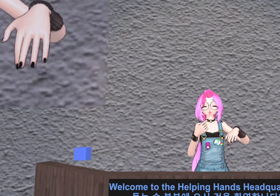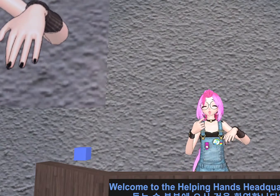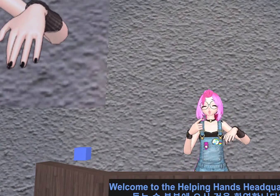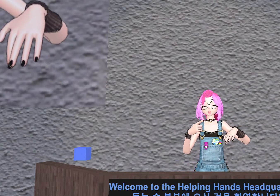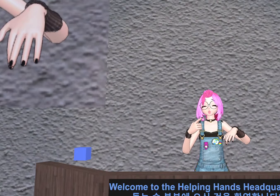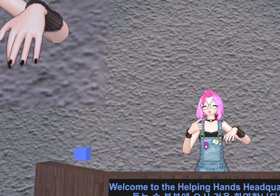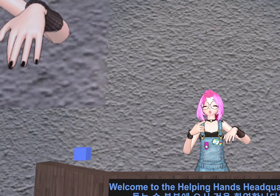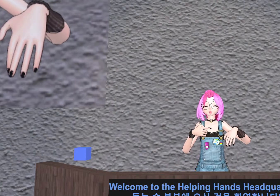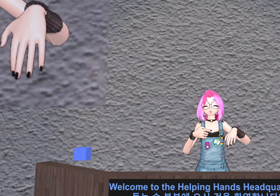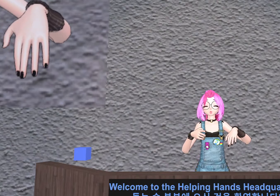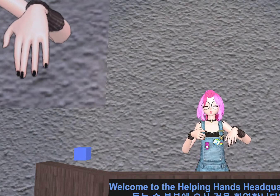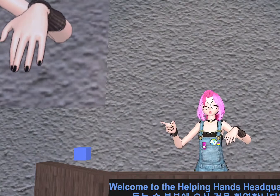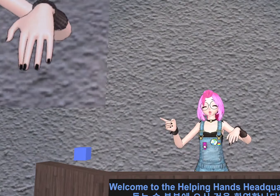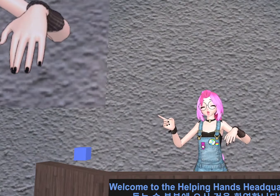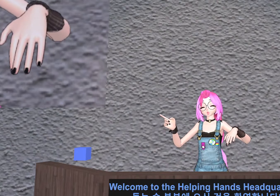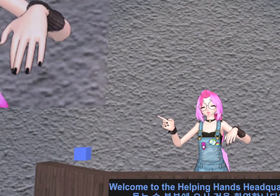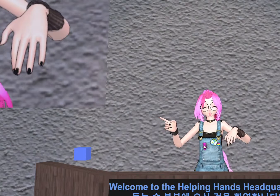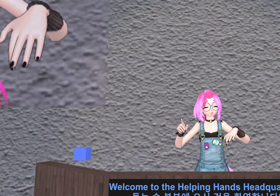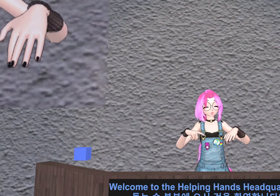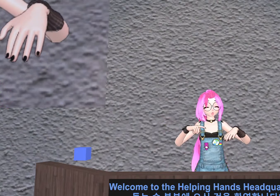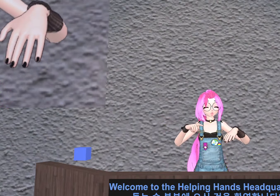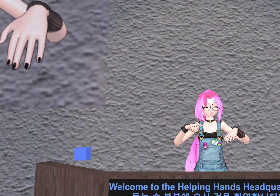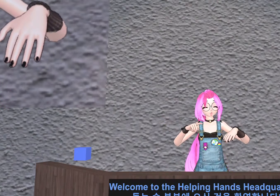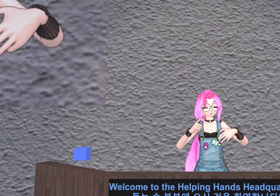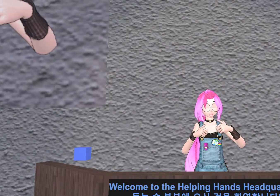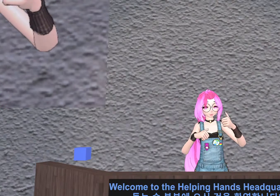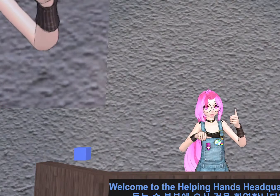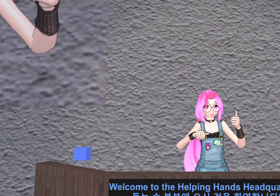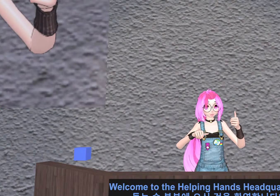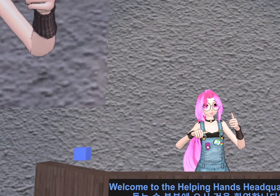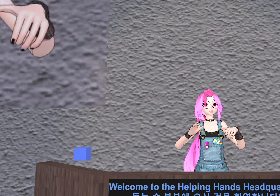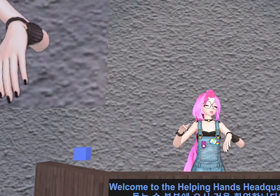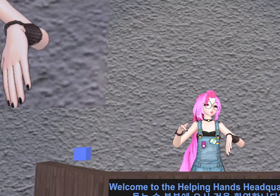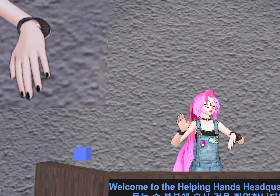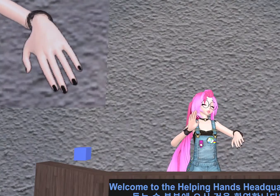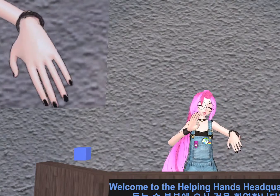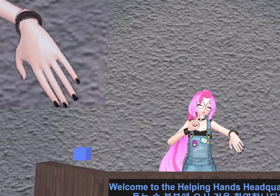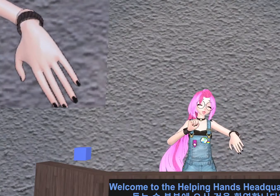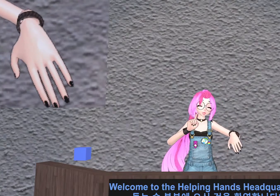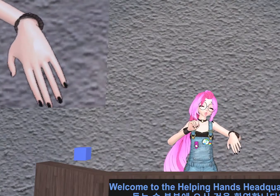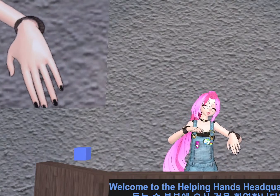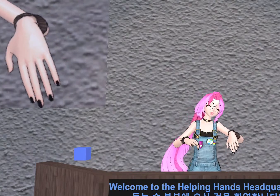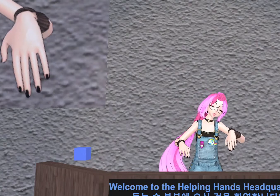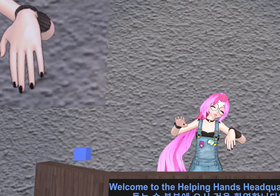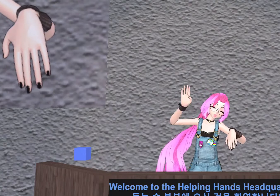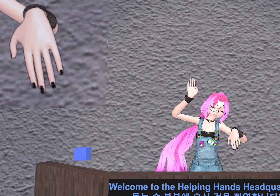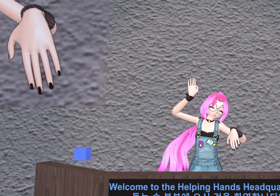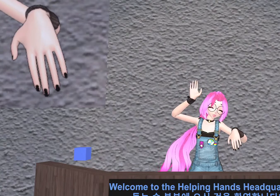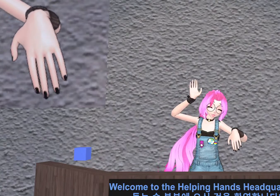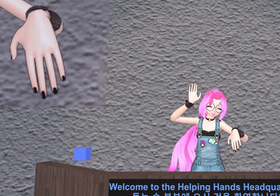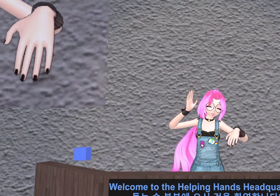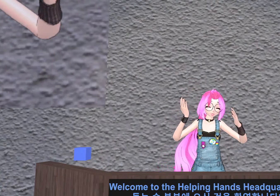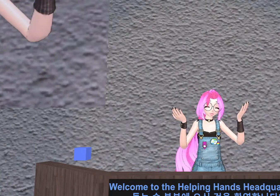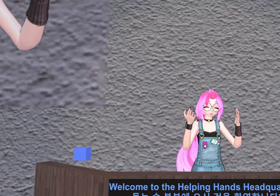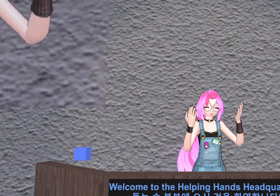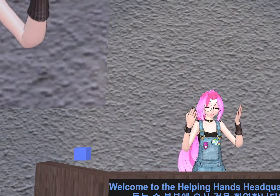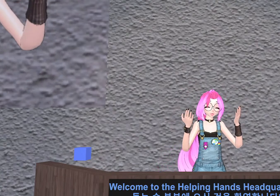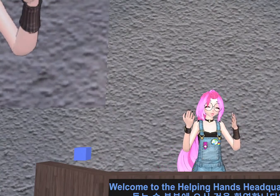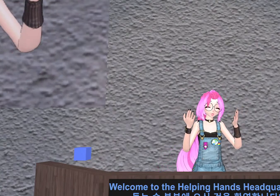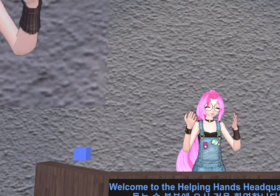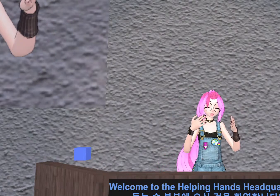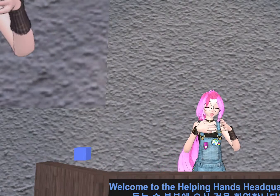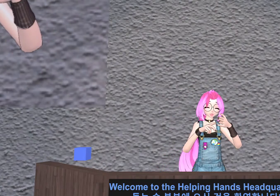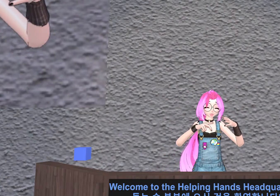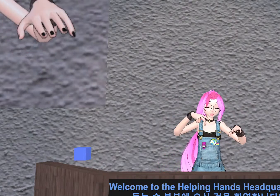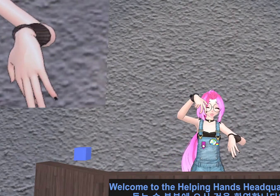to talk about today is, I'm sure most of you, actually, hold on, I'm just going to ask. I want you to raise your hand